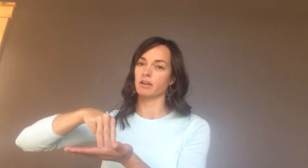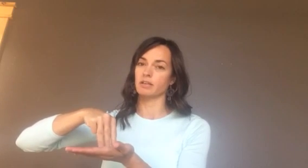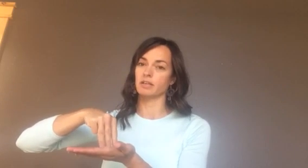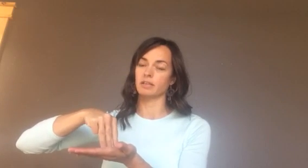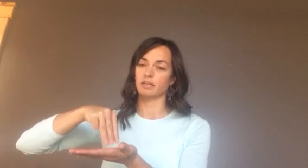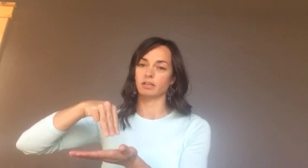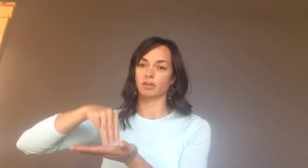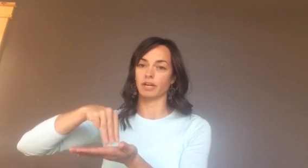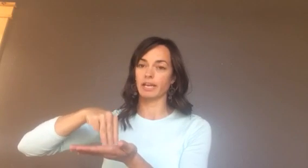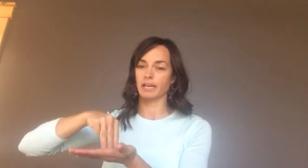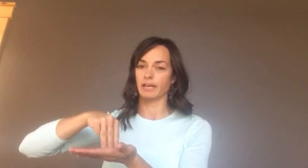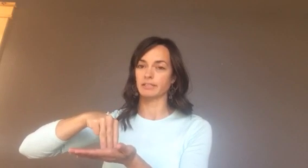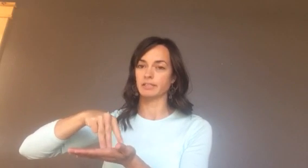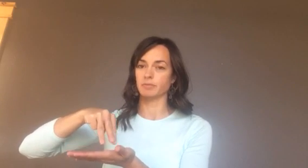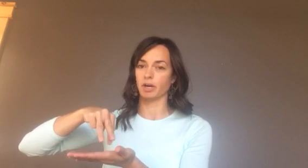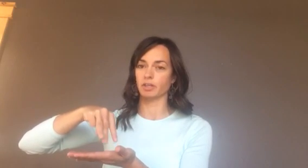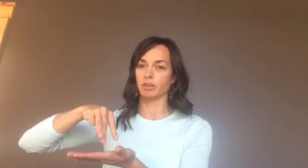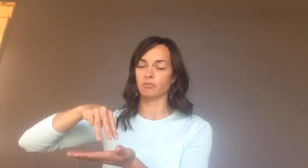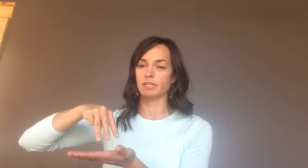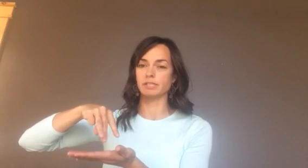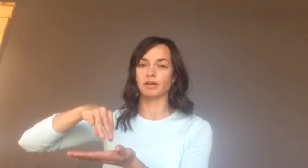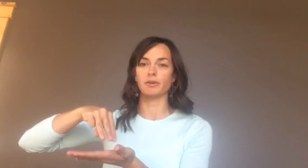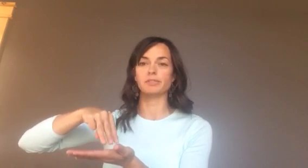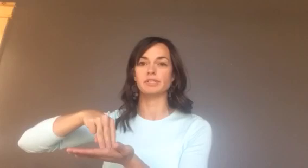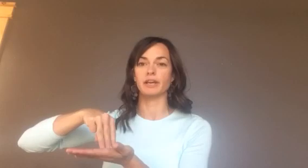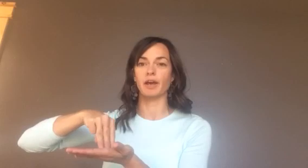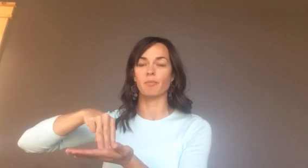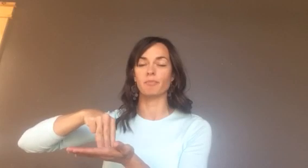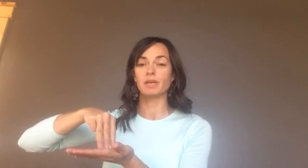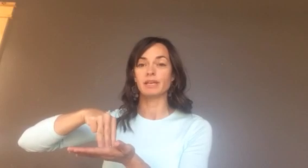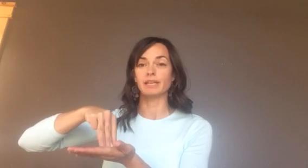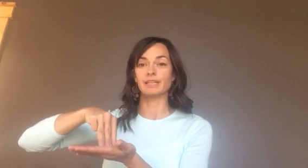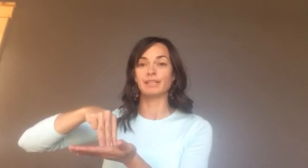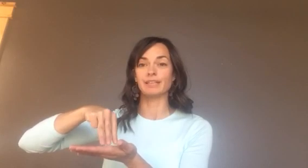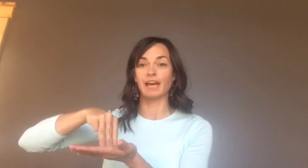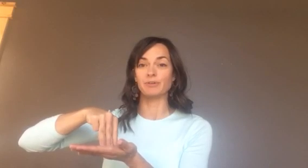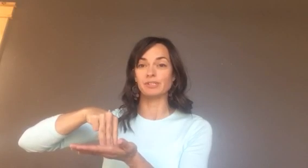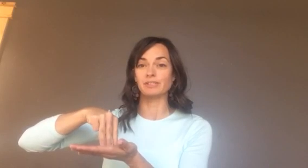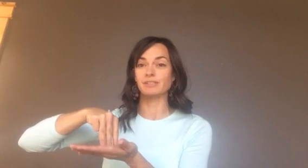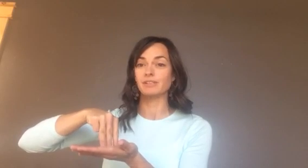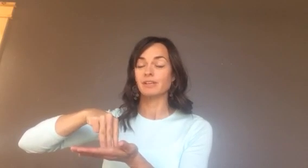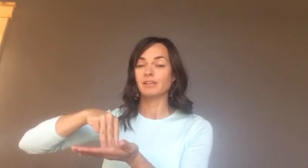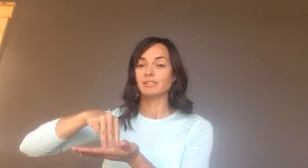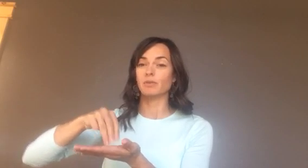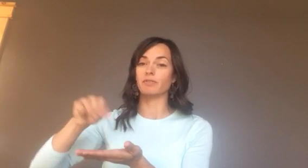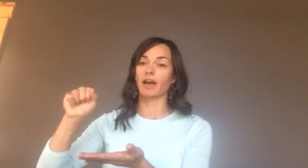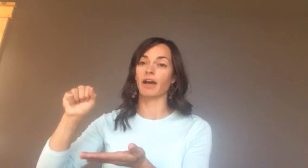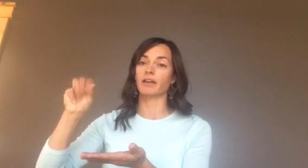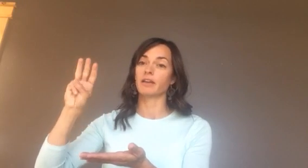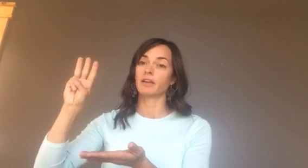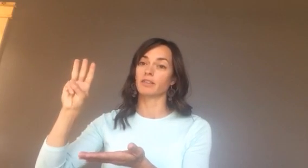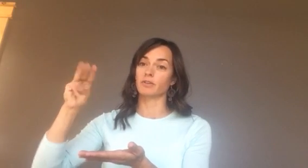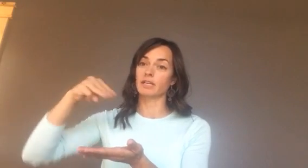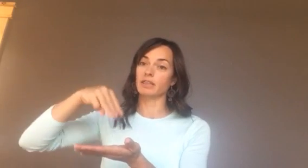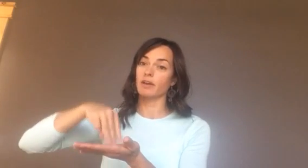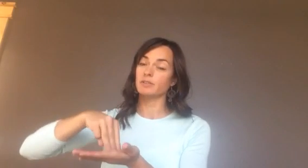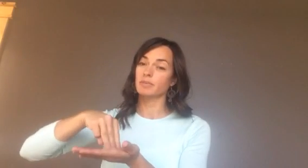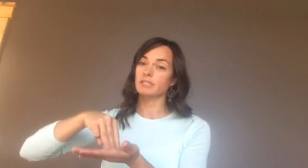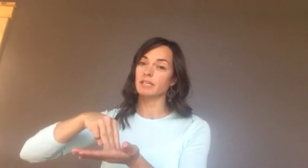on your hand to mark the 3 zeros that come in the thousands. So we've got 3000 BC,